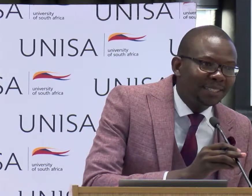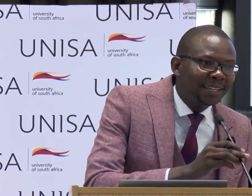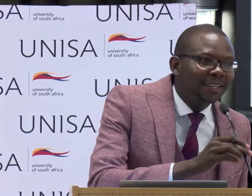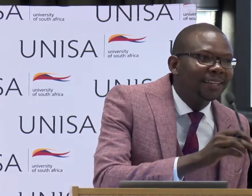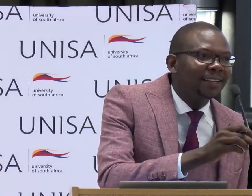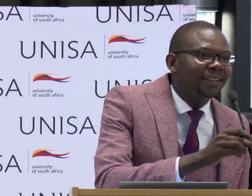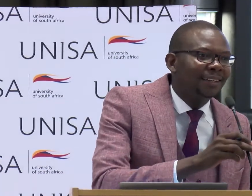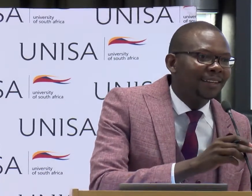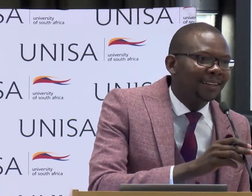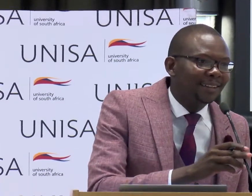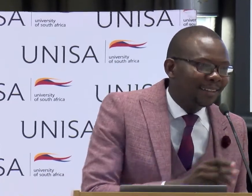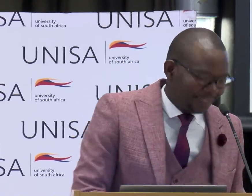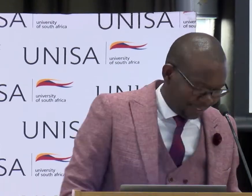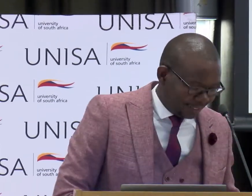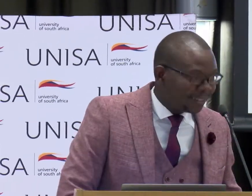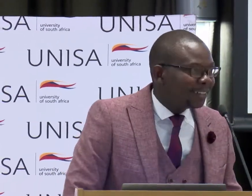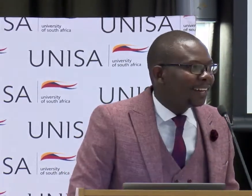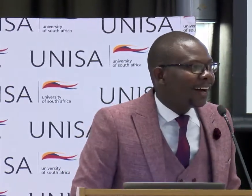Ausheni,